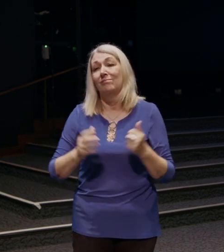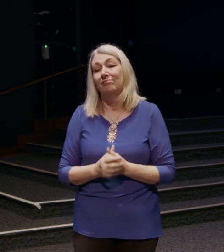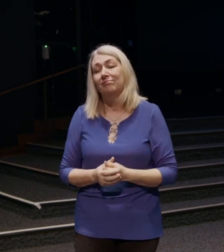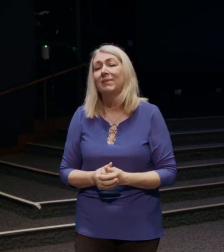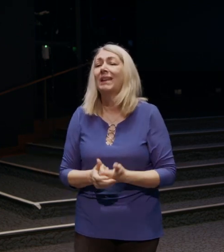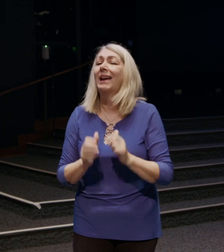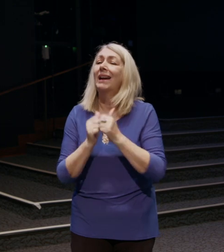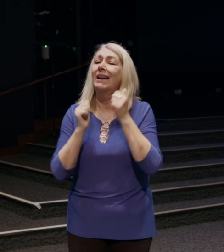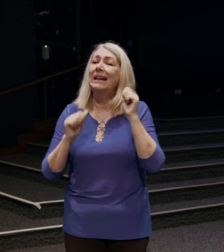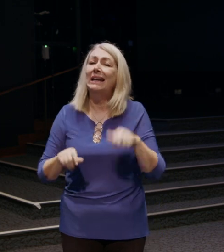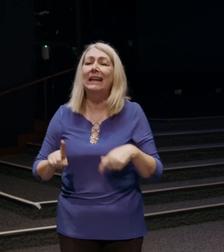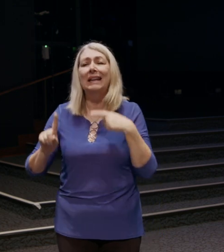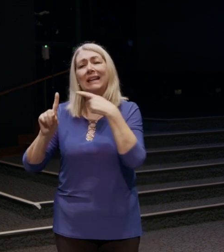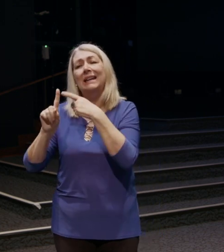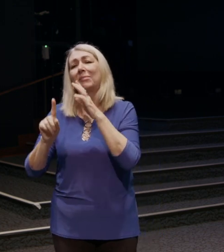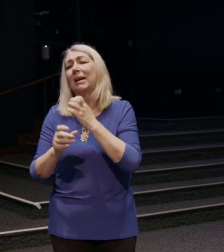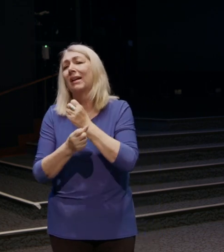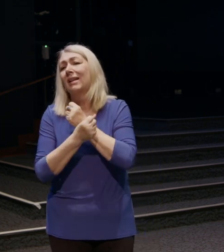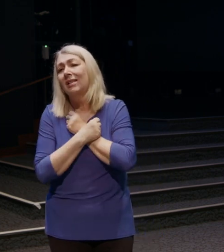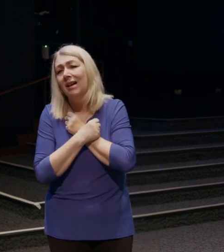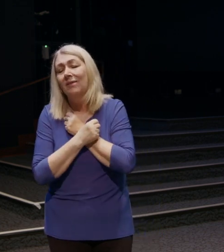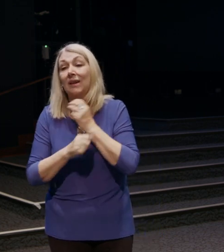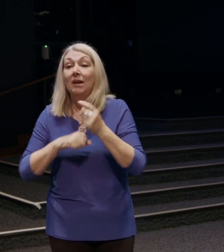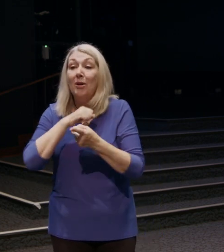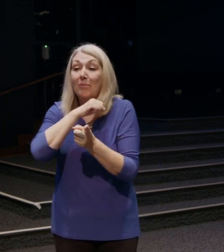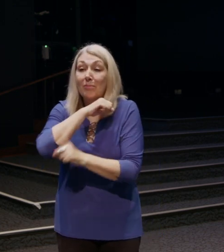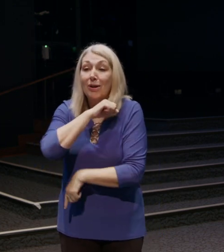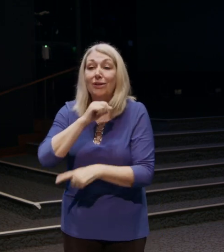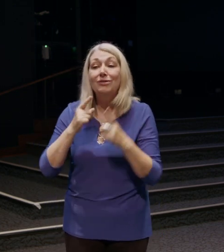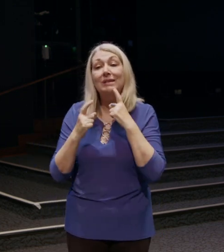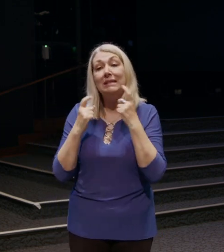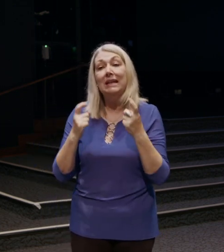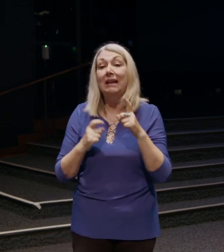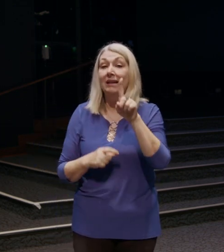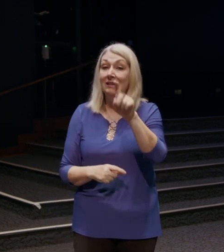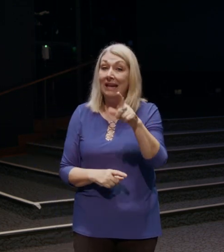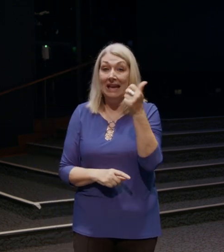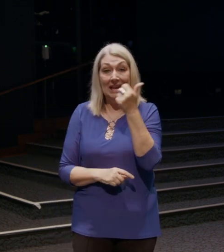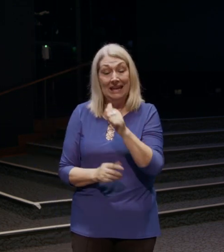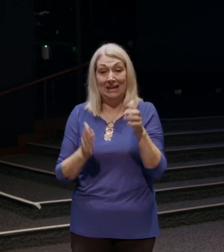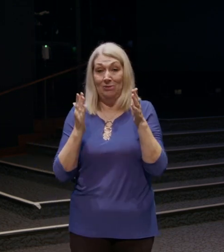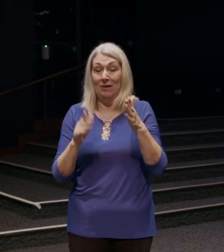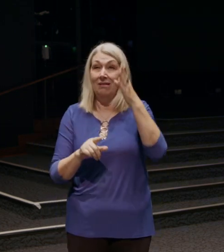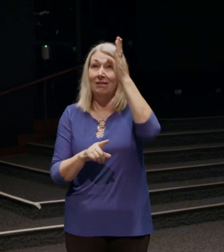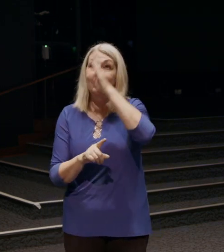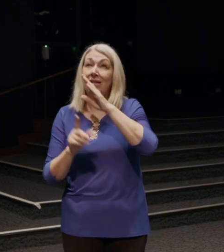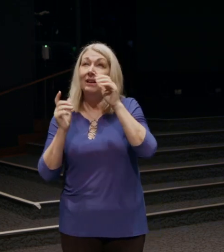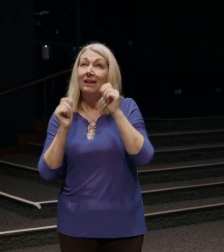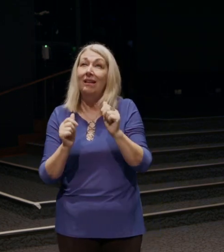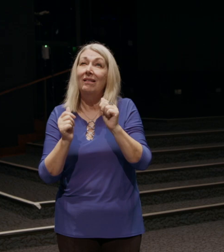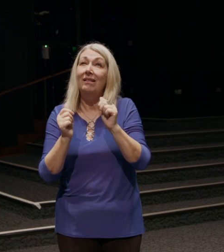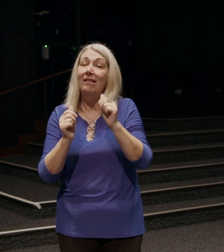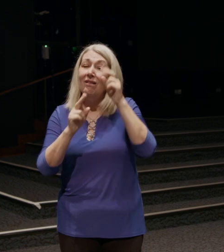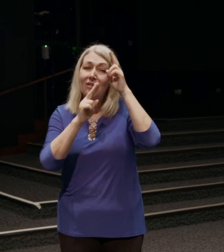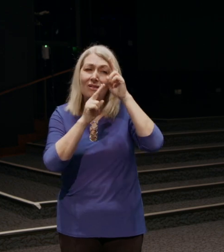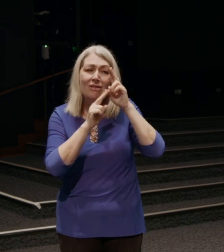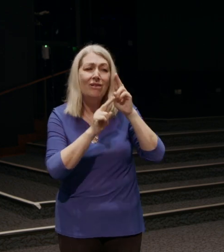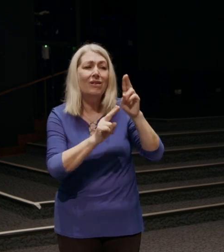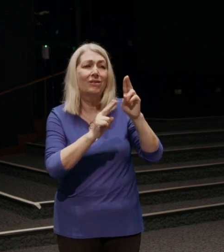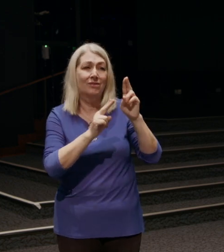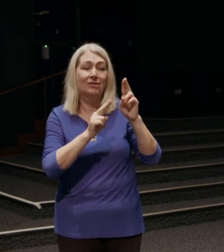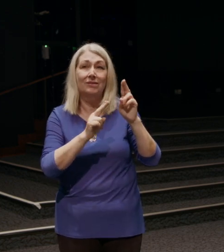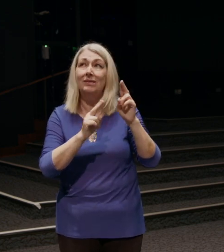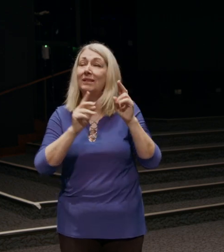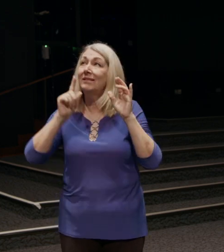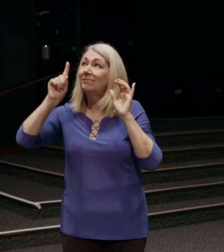How can he be loving and punish the sin? Is there any way God could honor the integrity of heaven